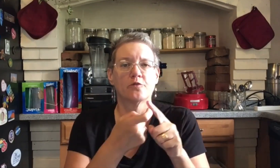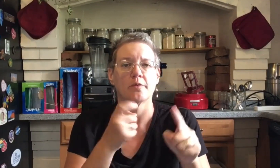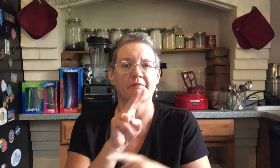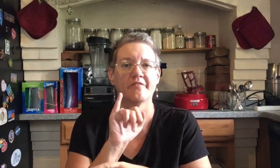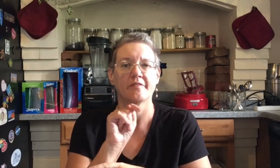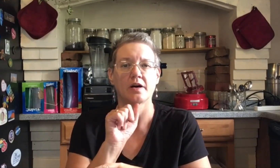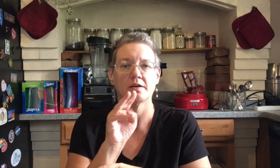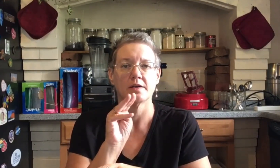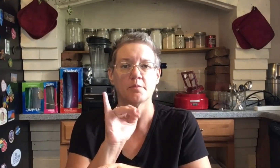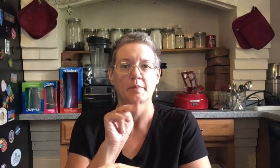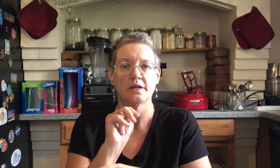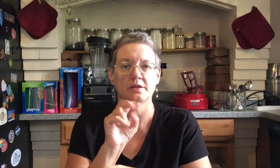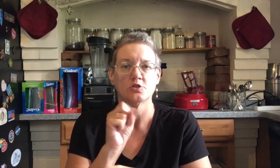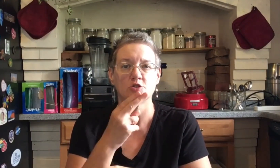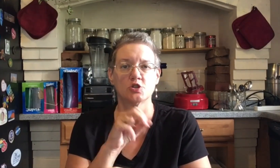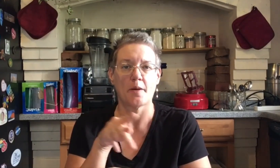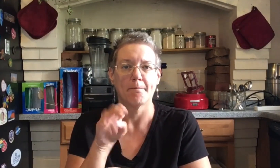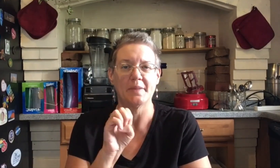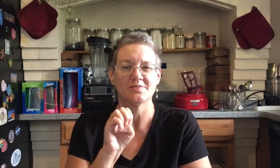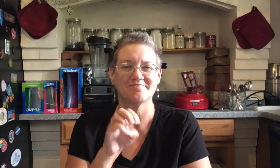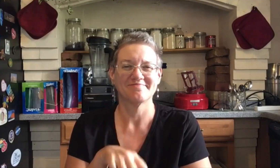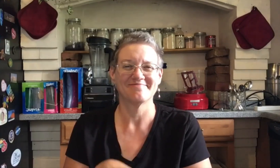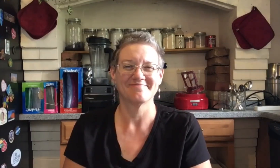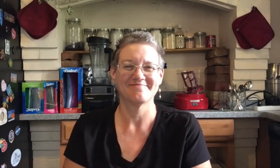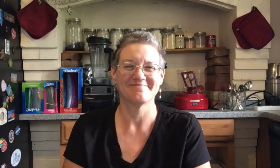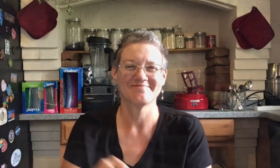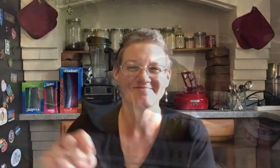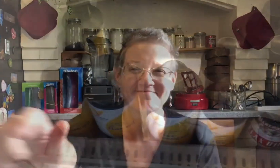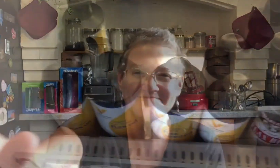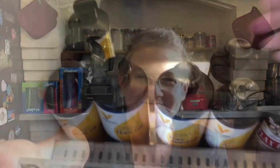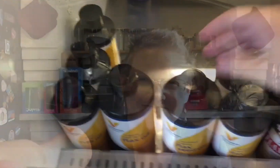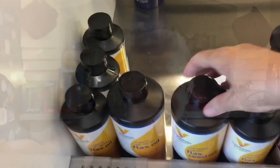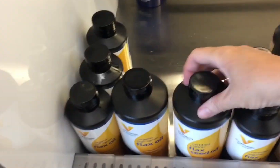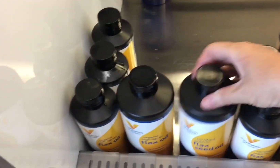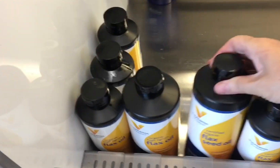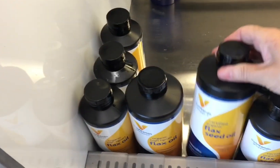store. Let me show you what I saw at Vitamin Shop.